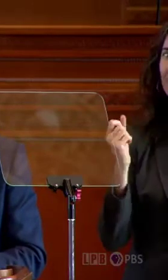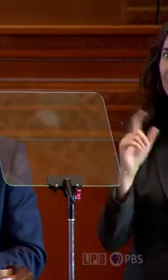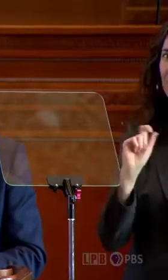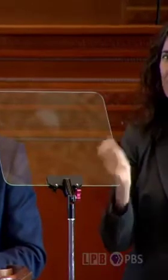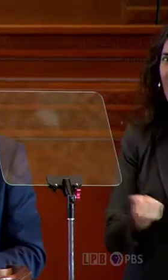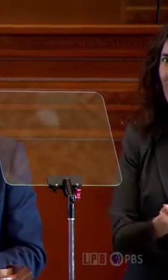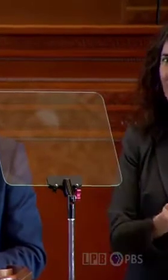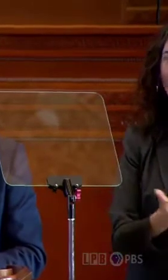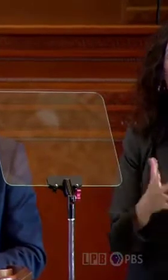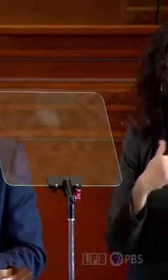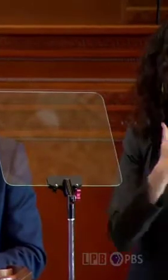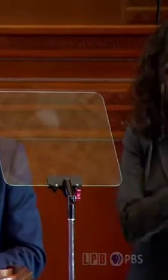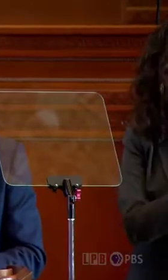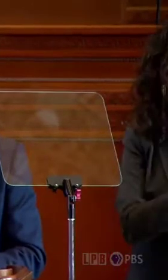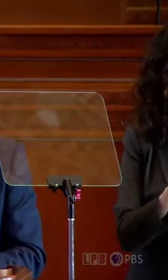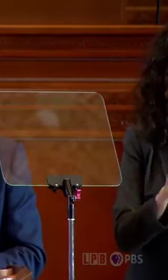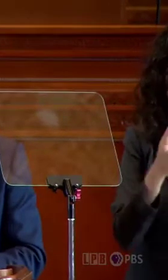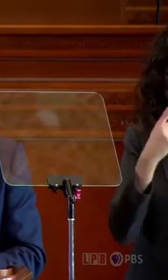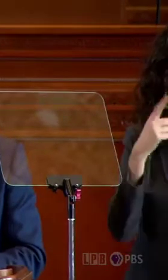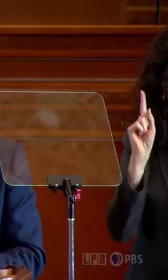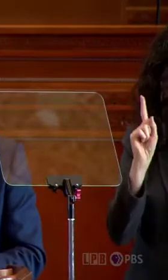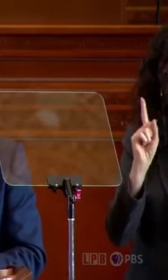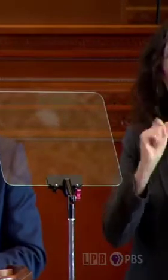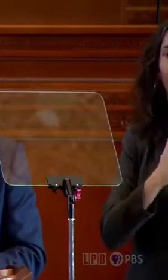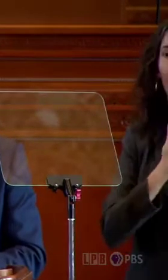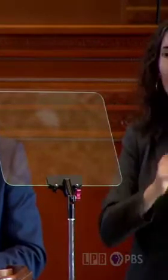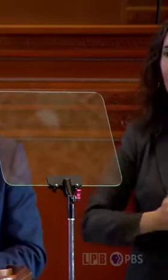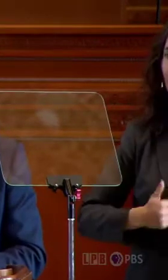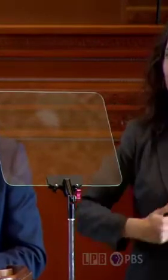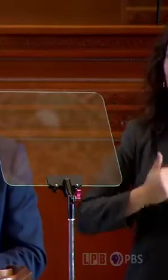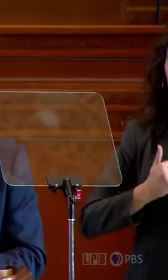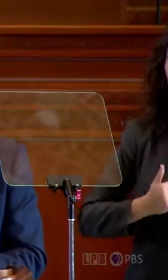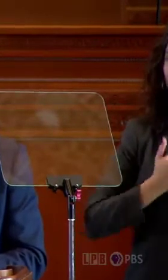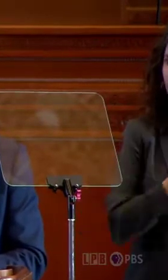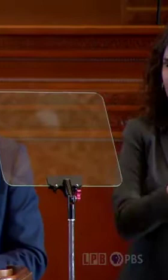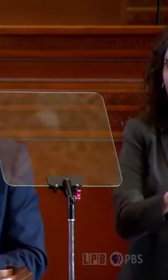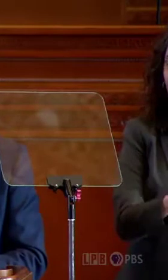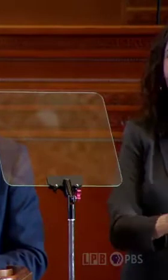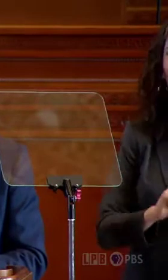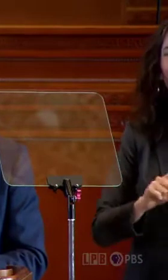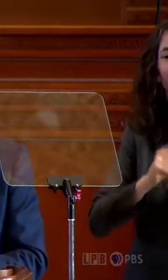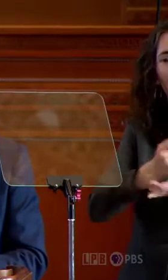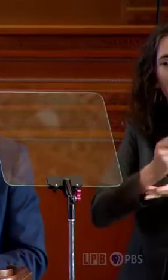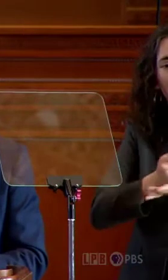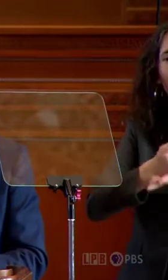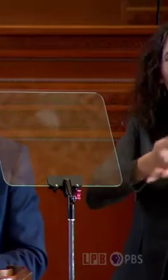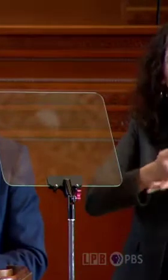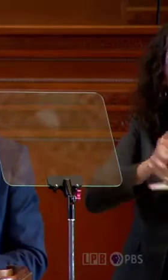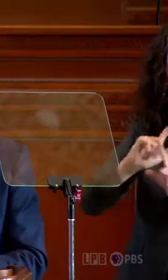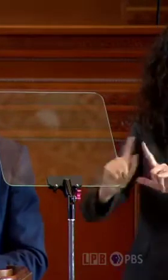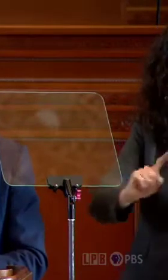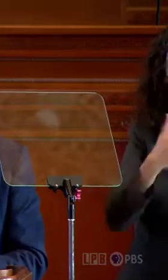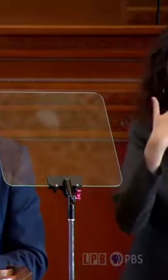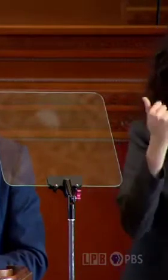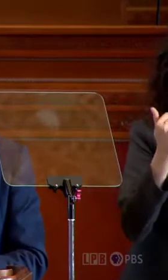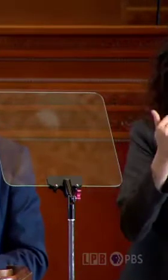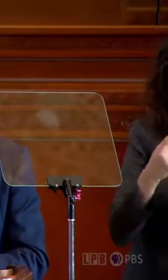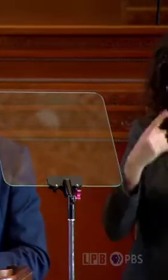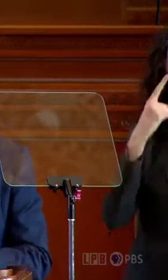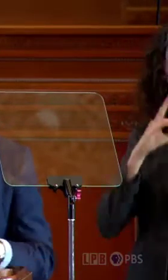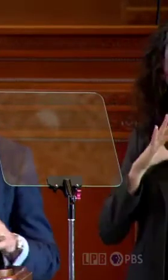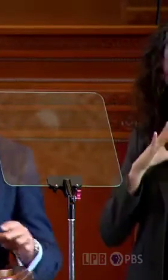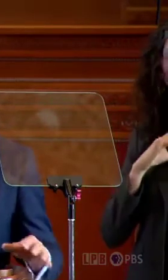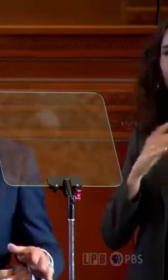safe and effective vaccines that are saving countless lives. We have better therapeutic treatments. High-quality masks are